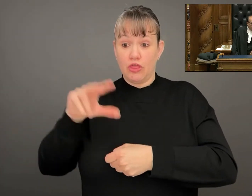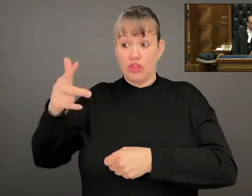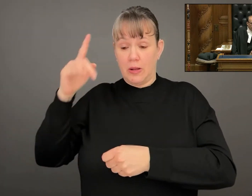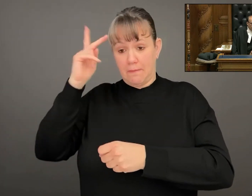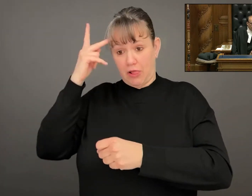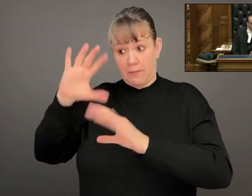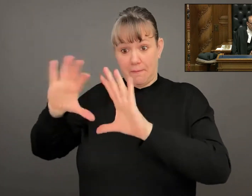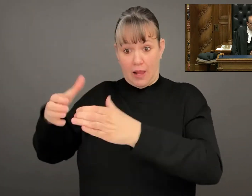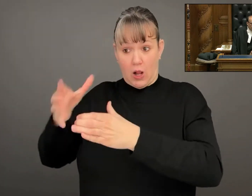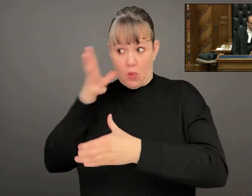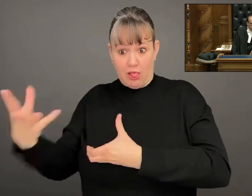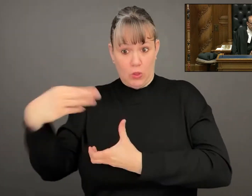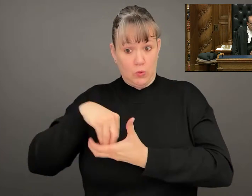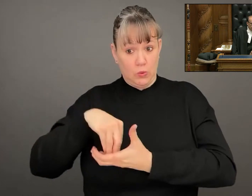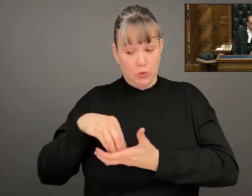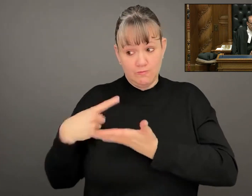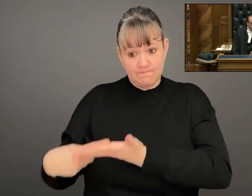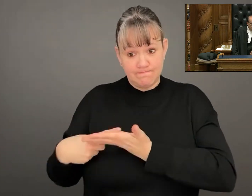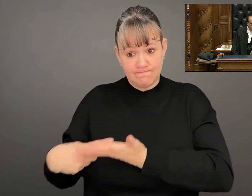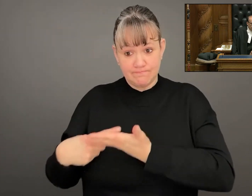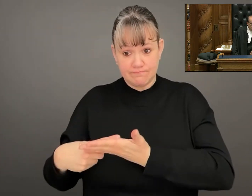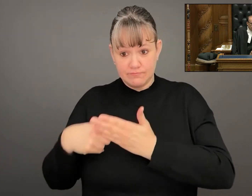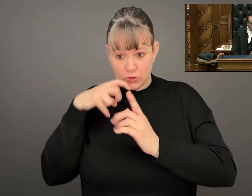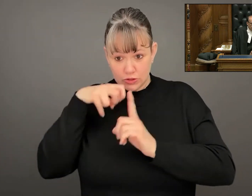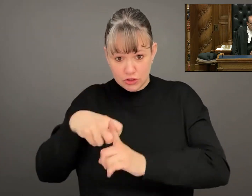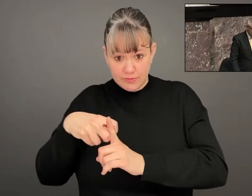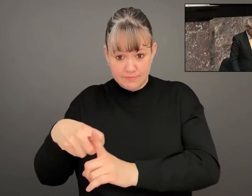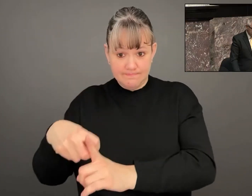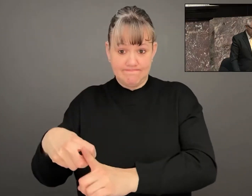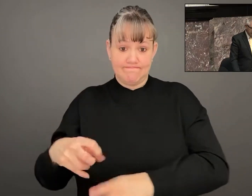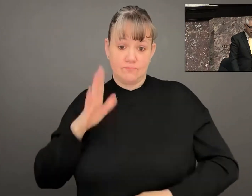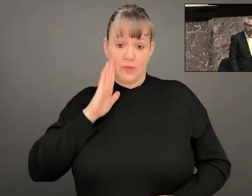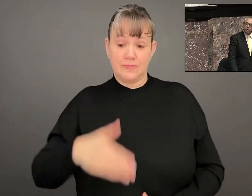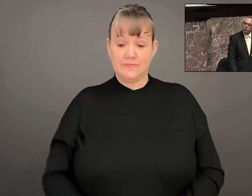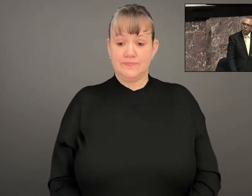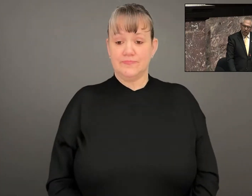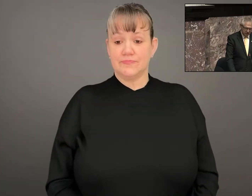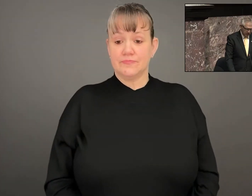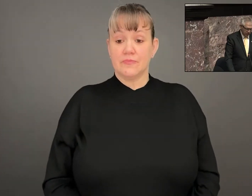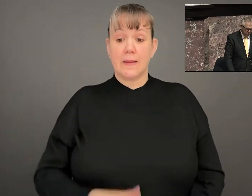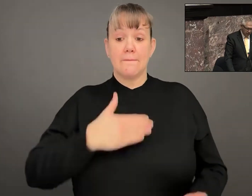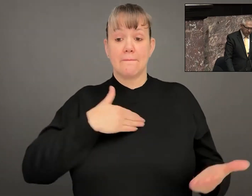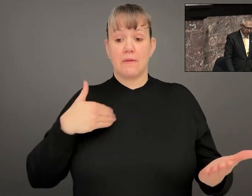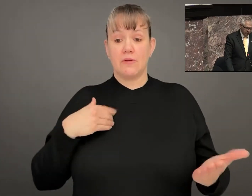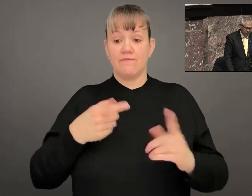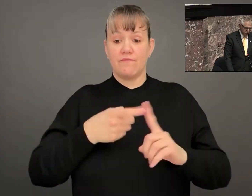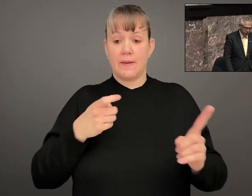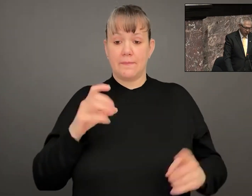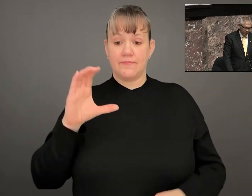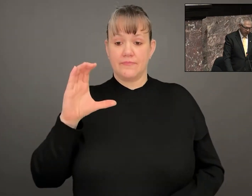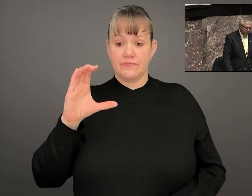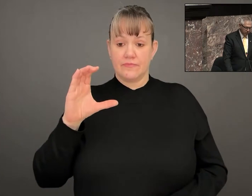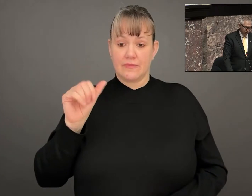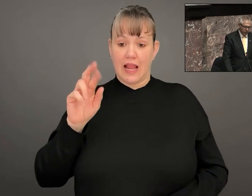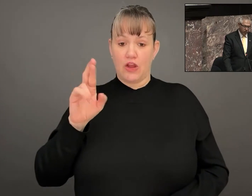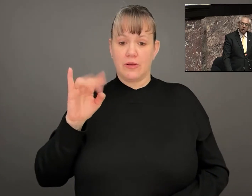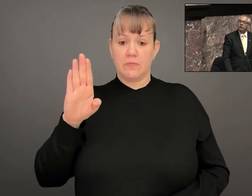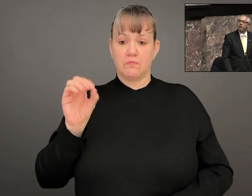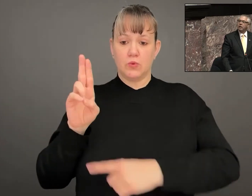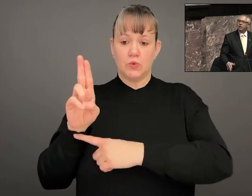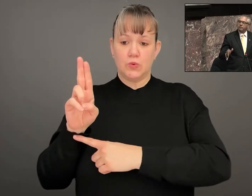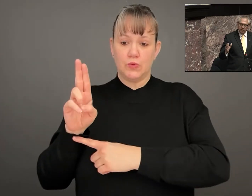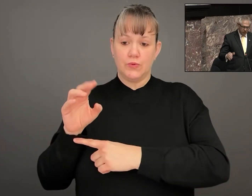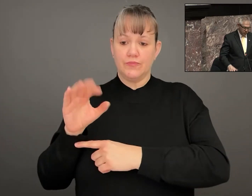Member for Caribou-Chilcotin. Well, thank you very much, Mr. Speaker. Imagine 23 vehicles showing up in your